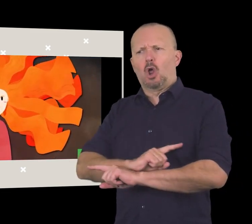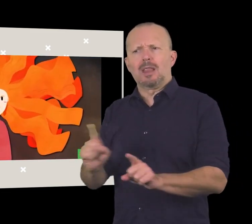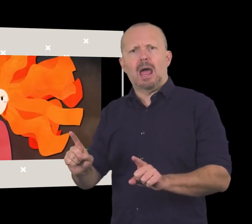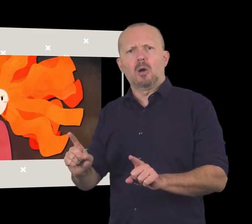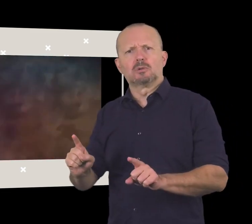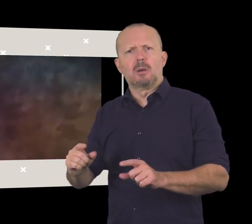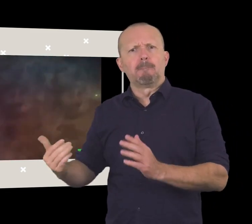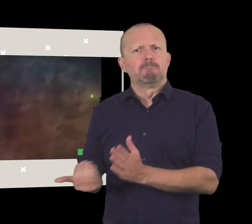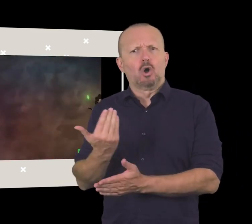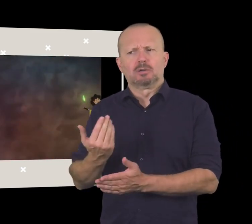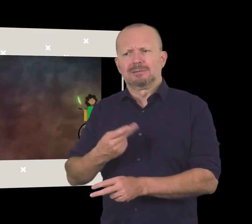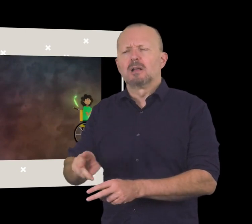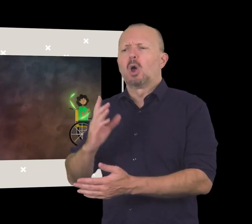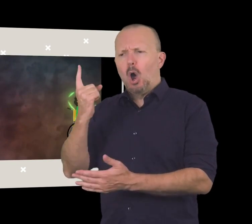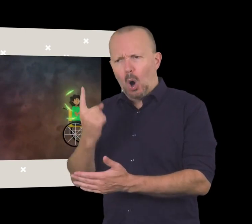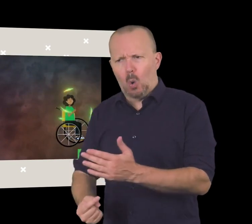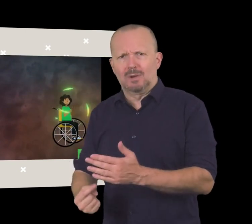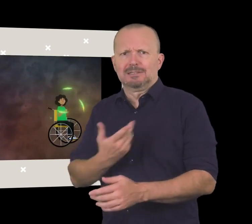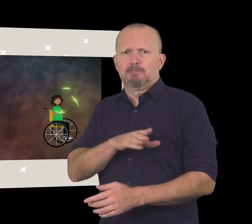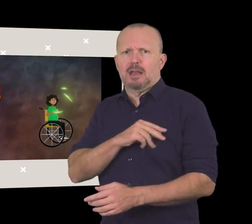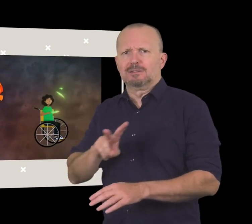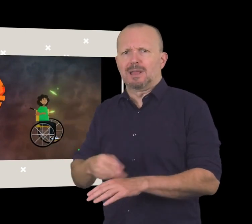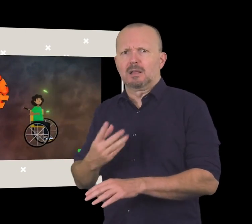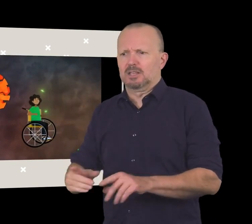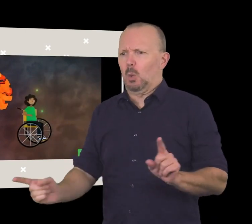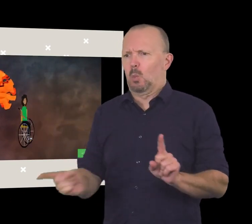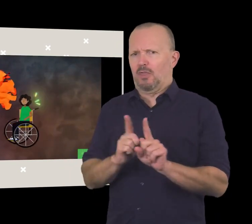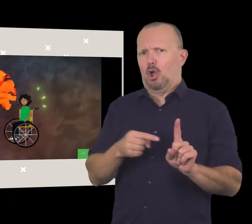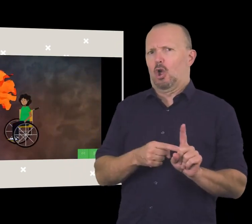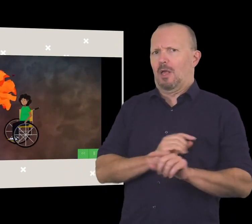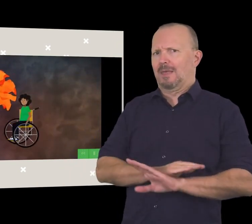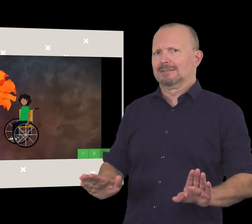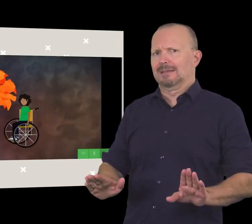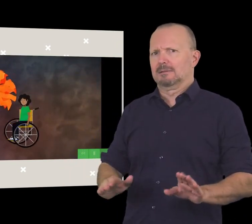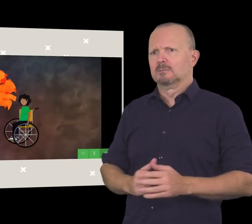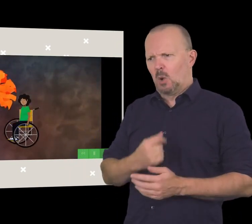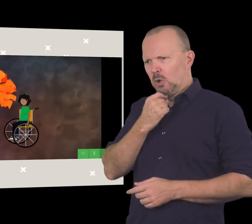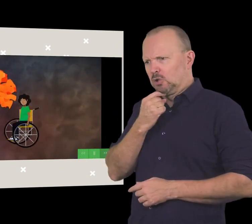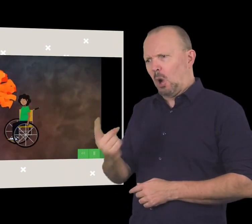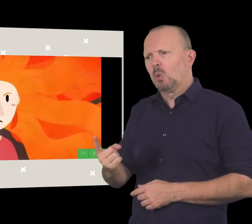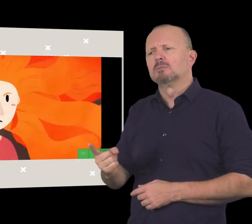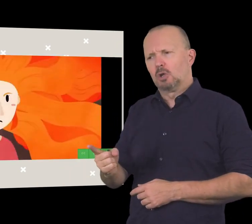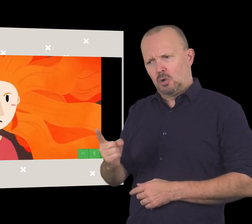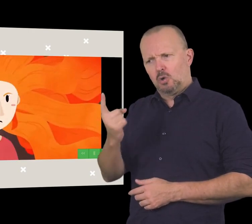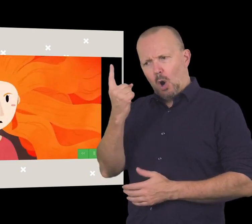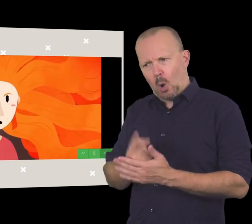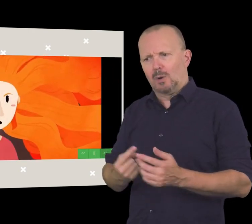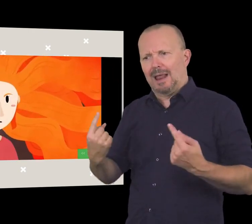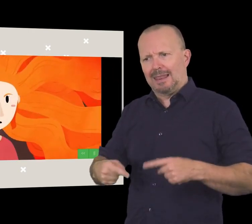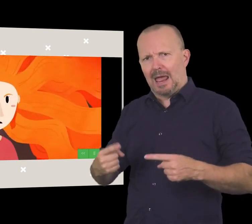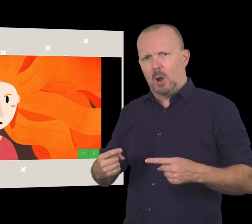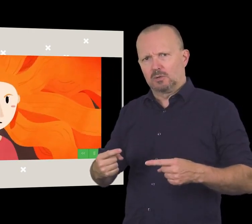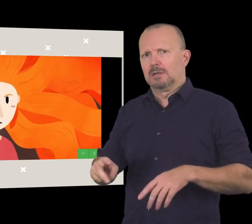the tango. Meredith flew into a rage, cold and menacing, and told Eleonora, "You